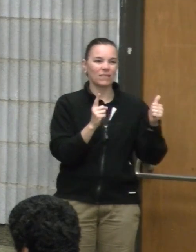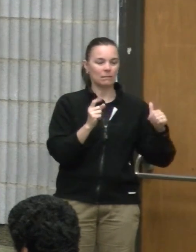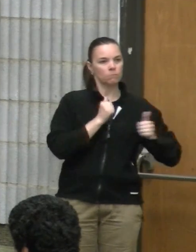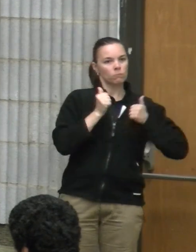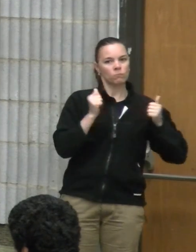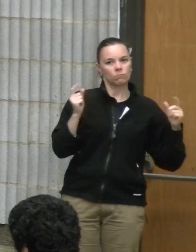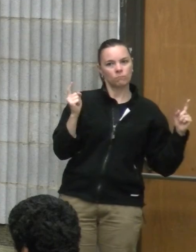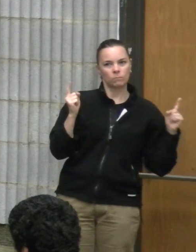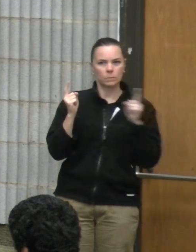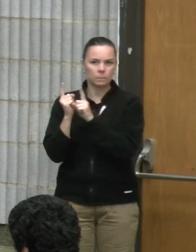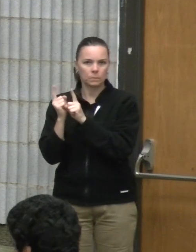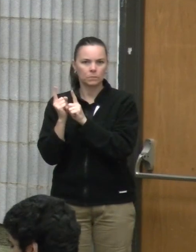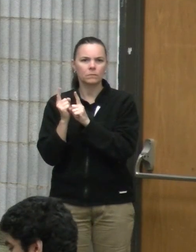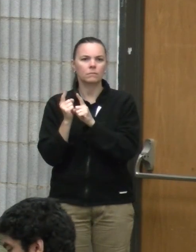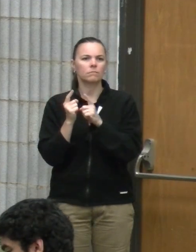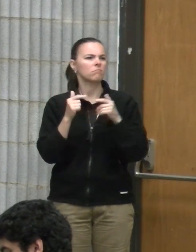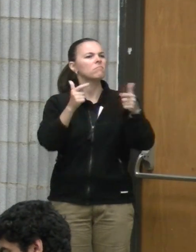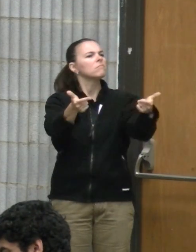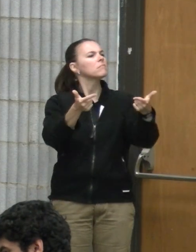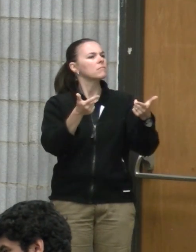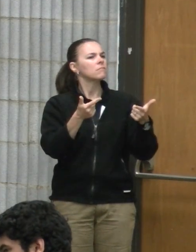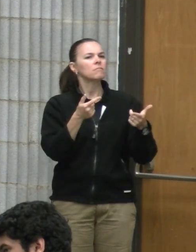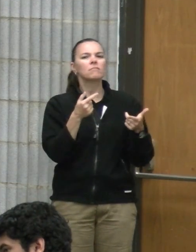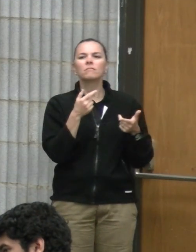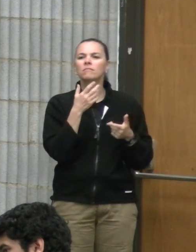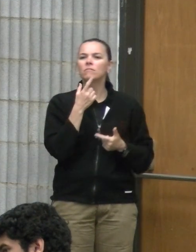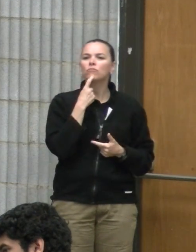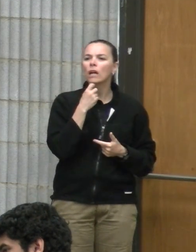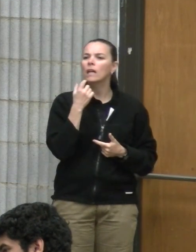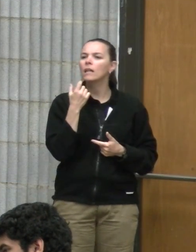just give you a minute if you want to put stickers on your badges.